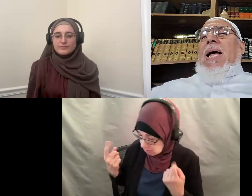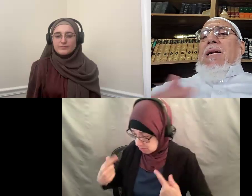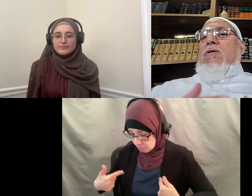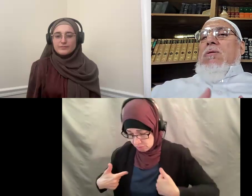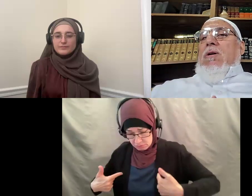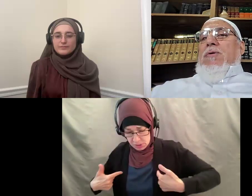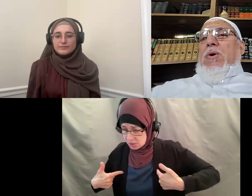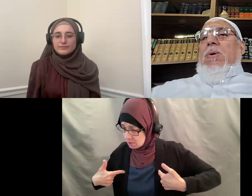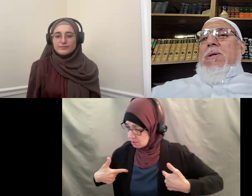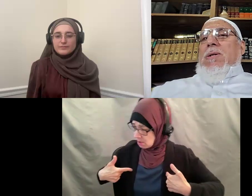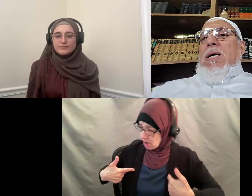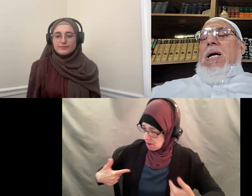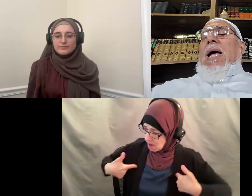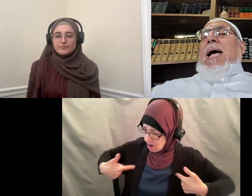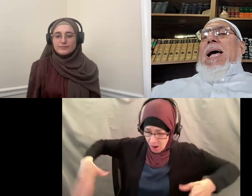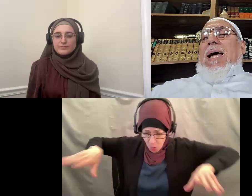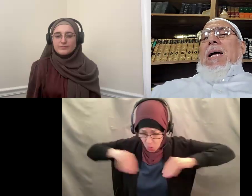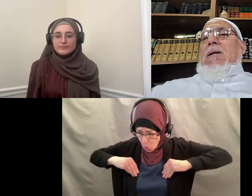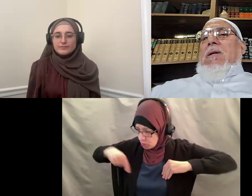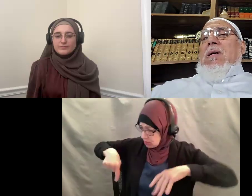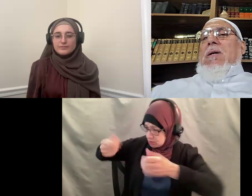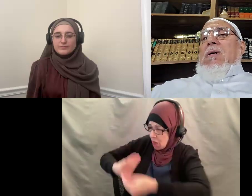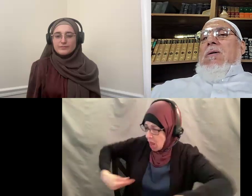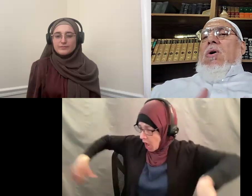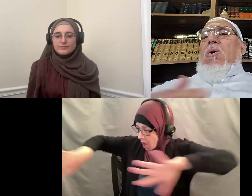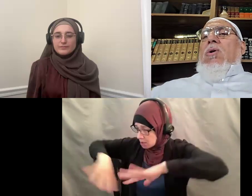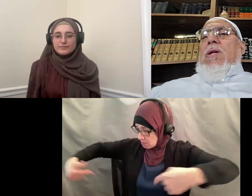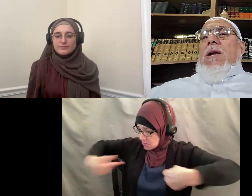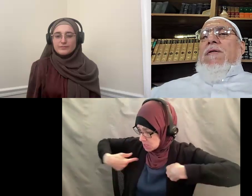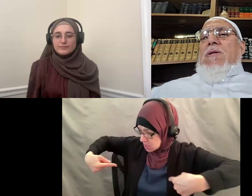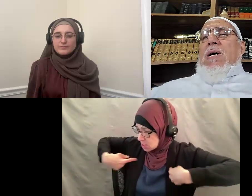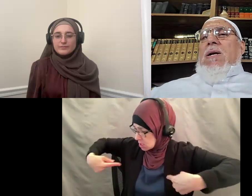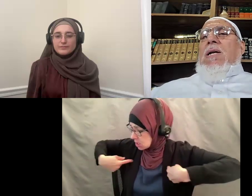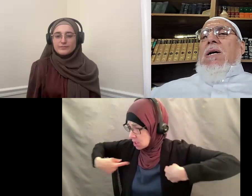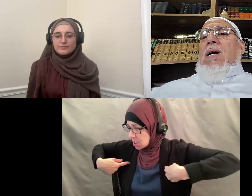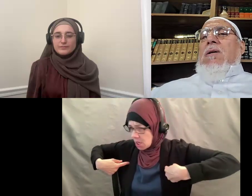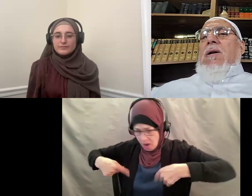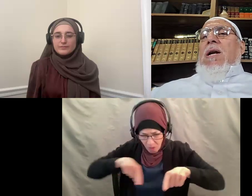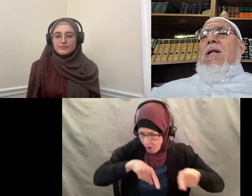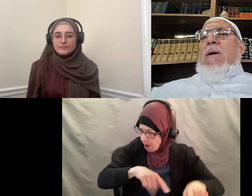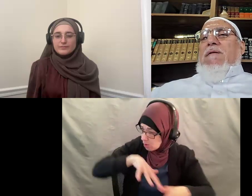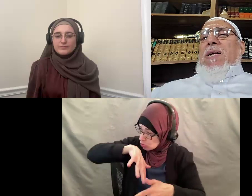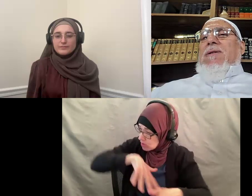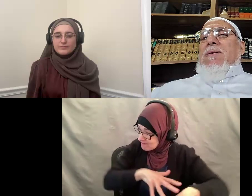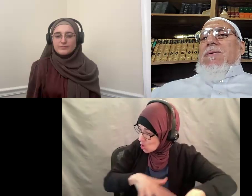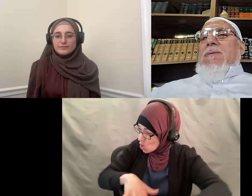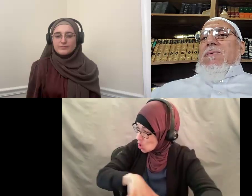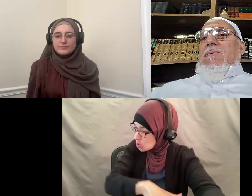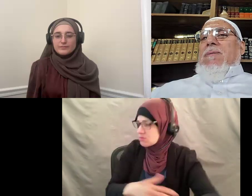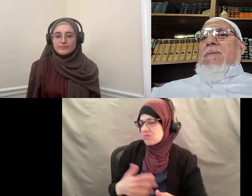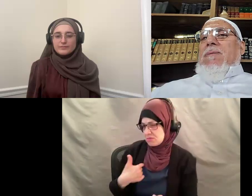entire land of yours, and all the rivers are running underneath my